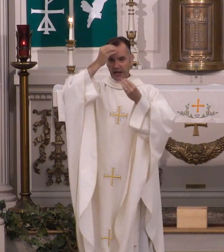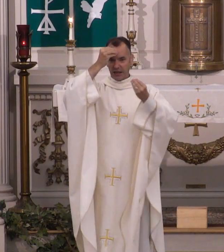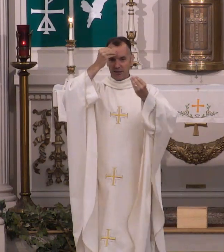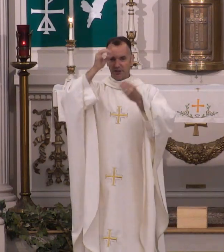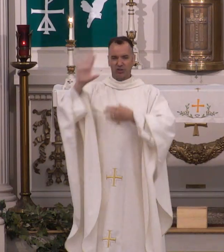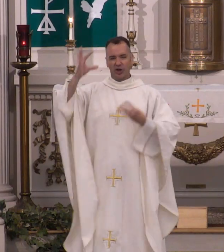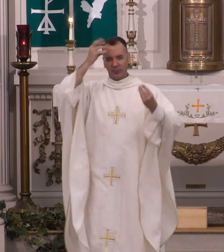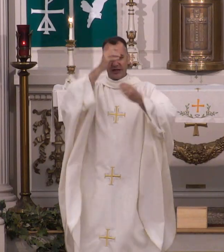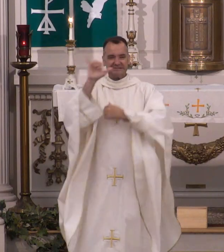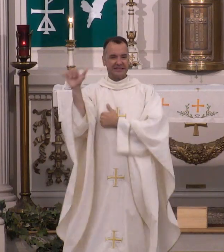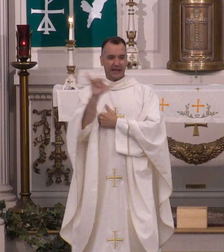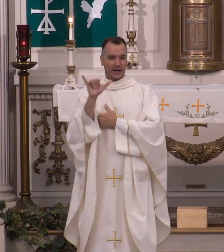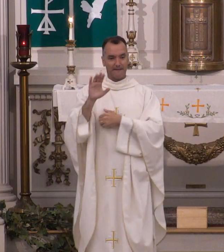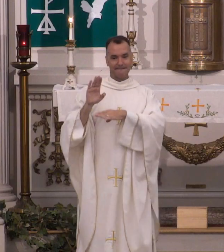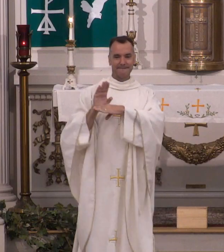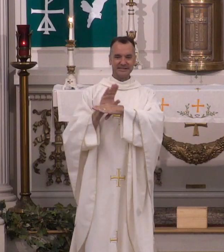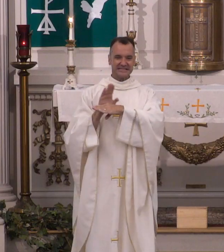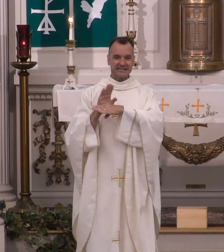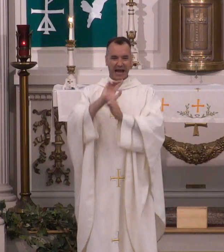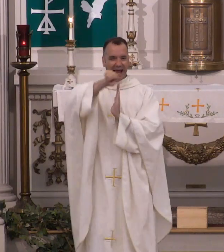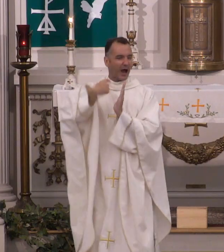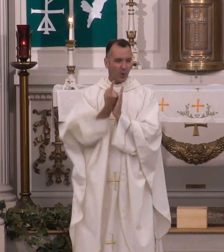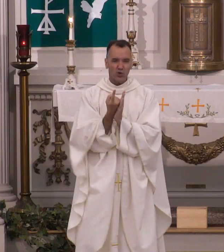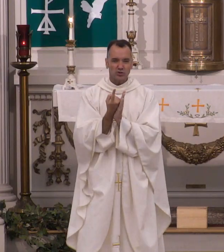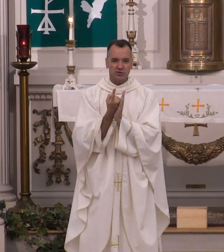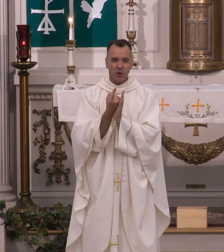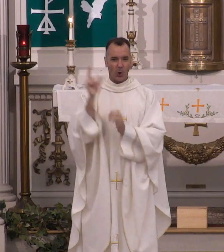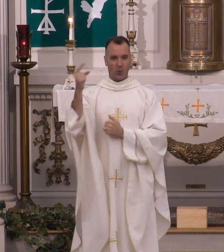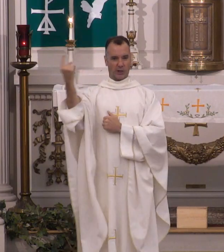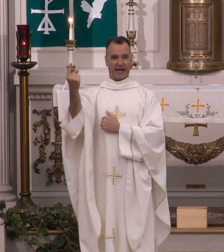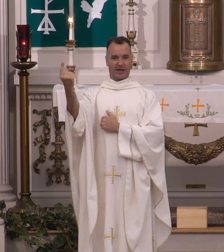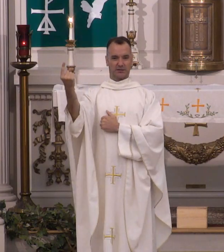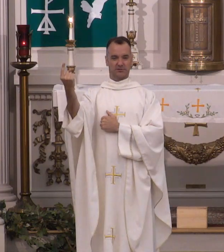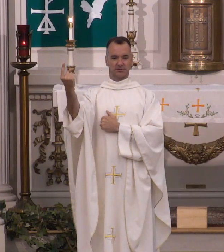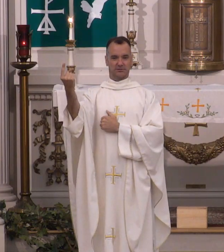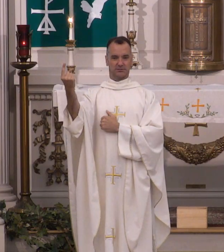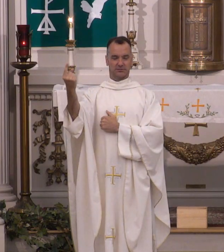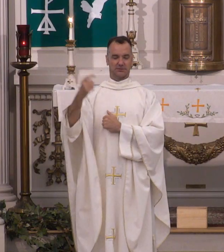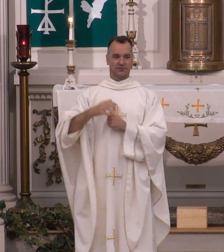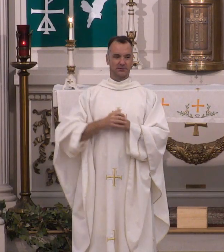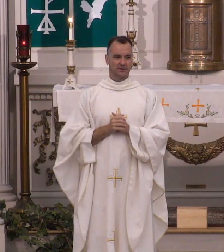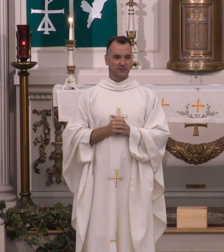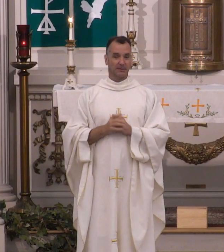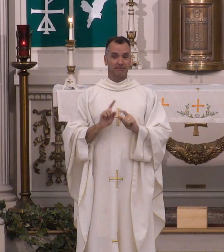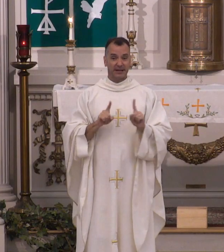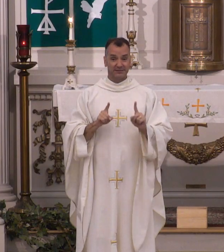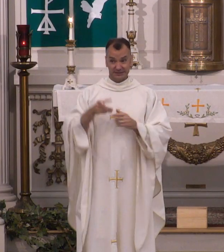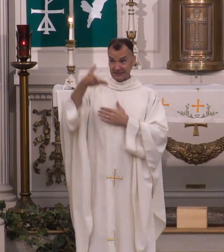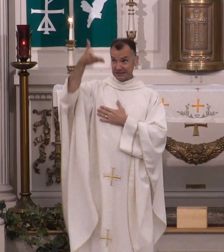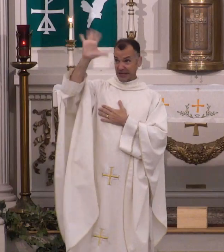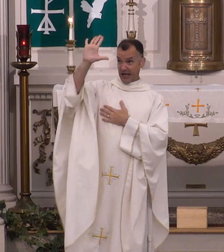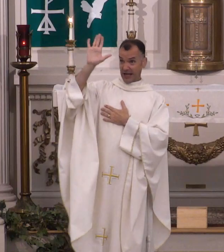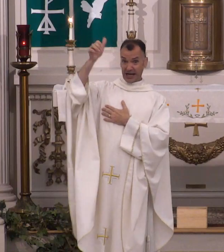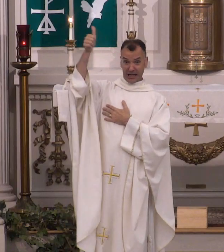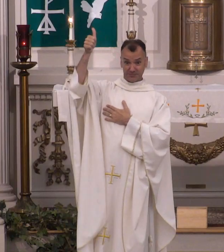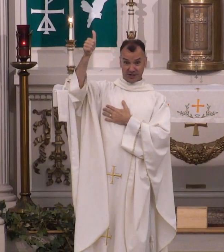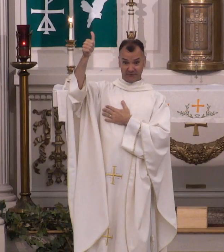That is the way the Pharisees were thinking. They were thinking in terms of business hours only.